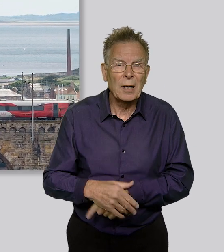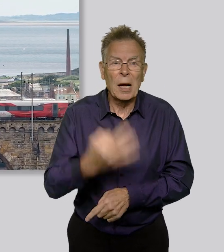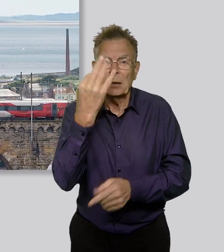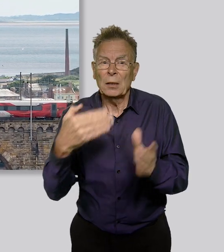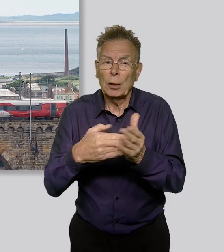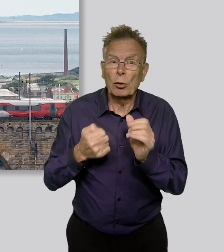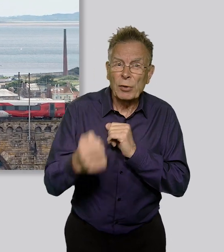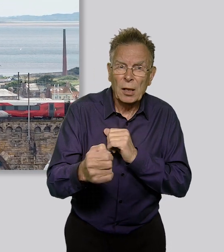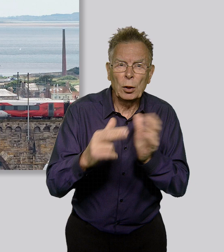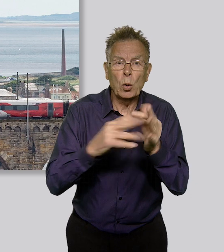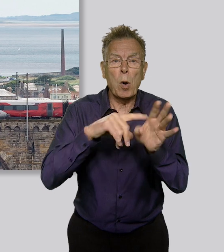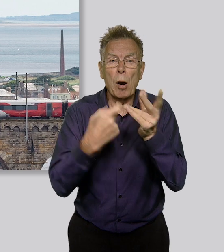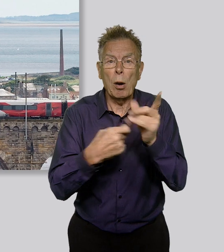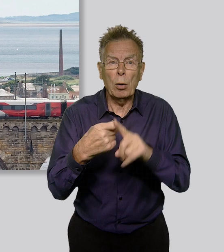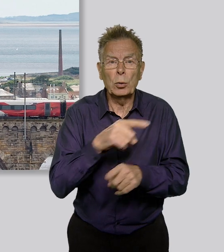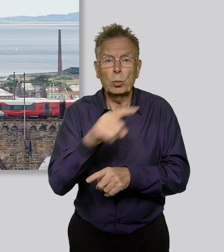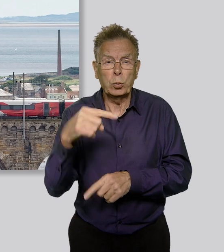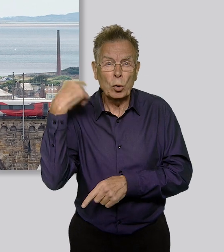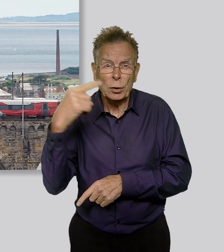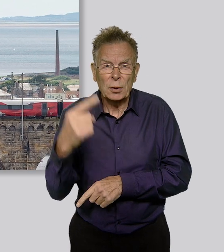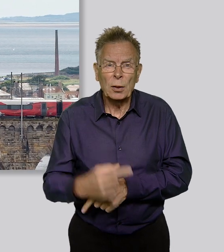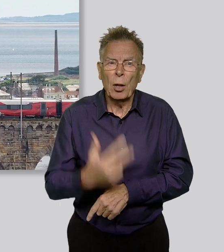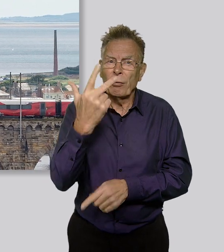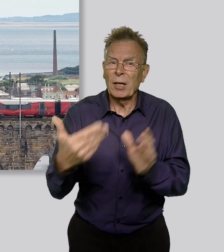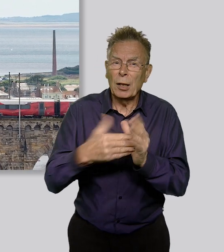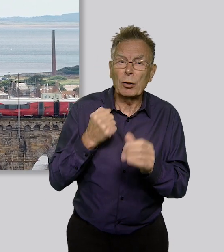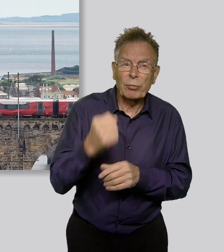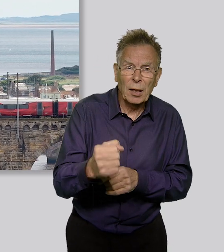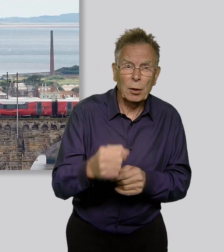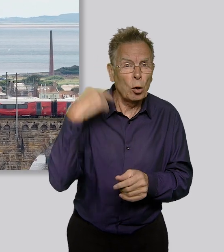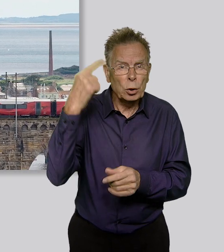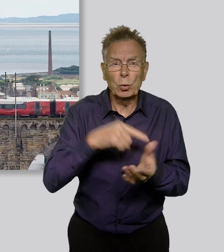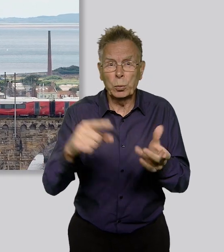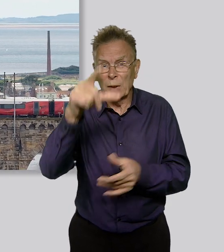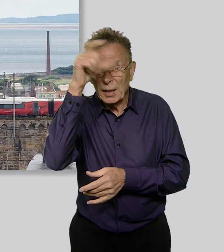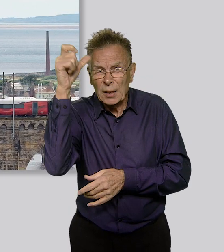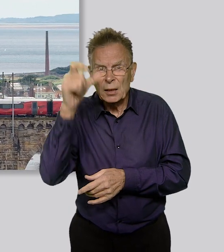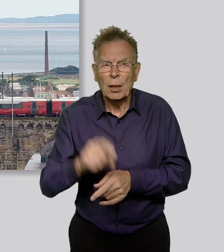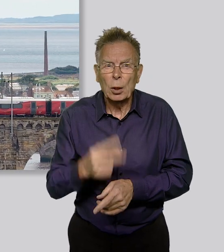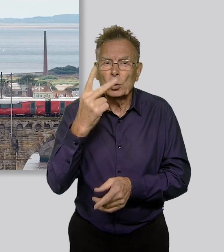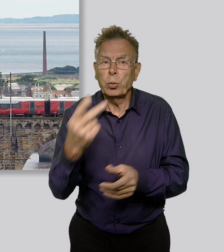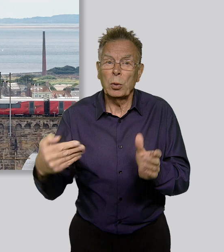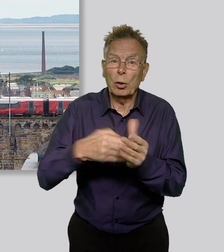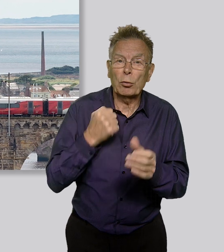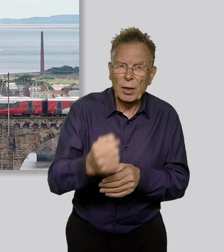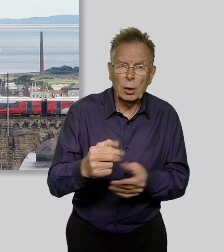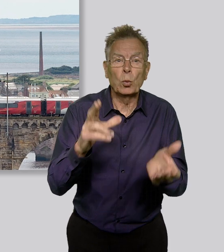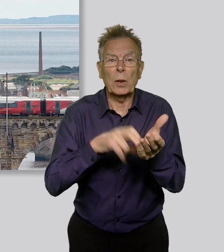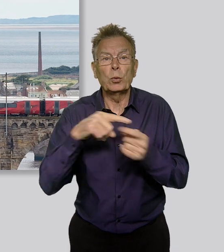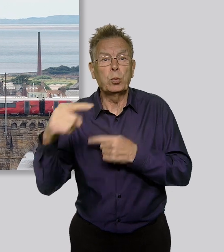8 between Newark Northgate and London, 3 between London and Leeds, and 2 between Newcastle and